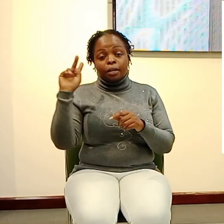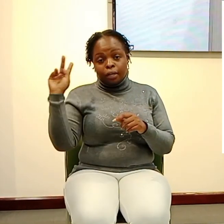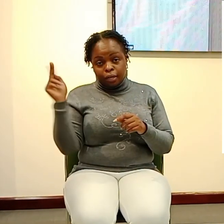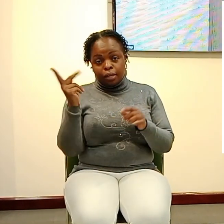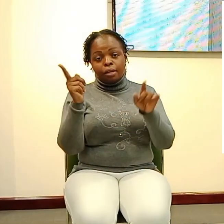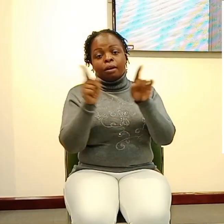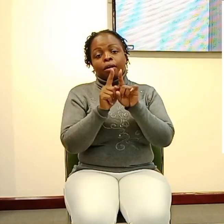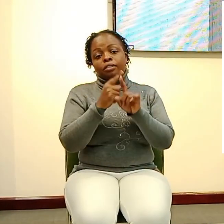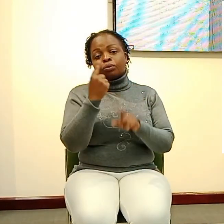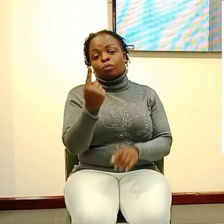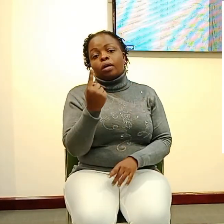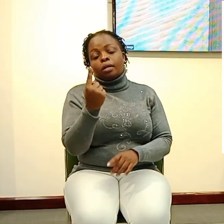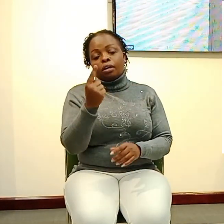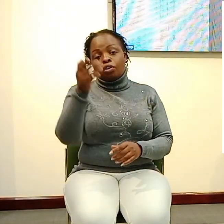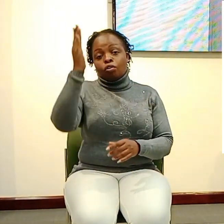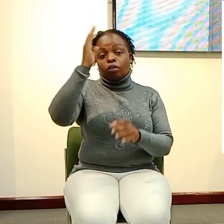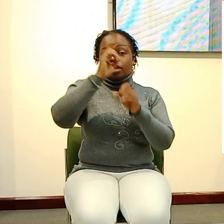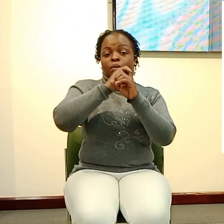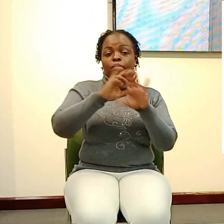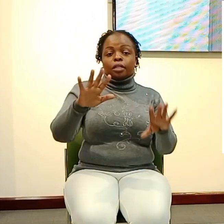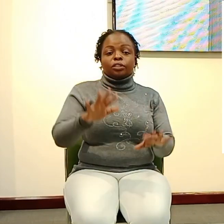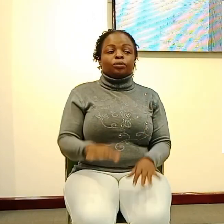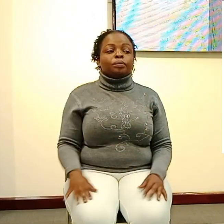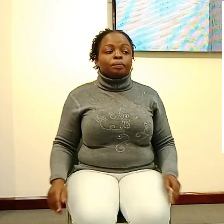as one. God bless you.